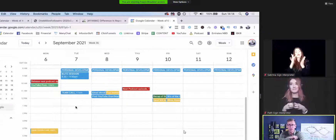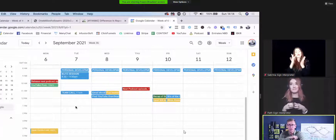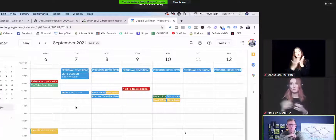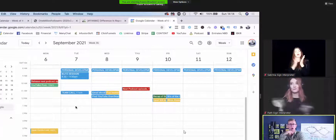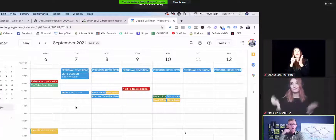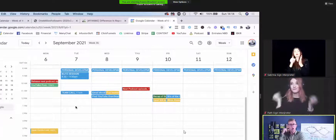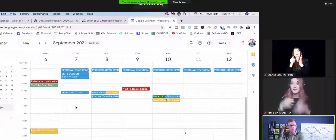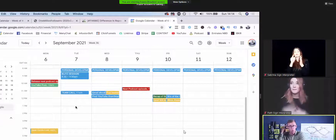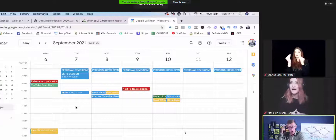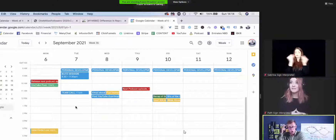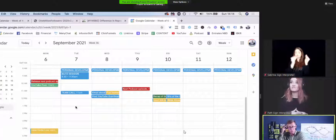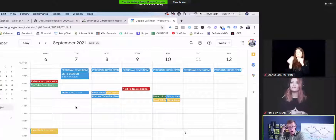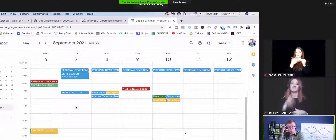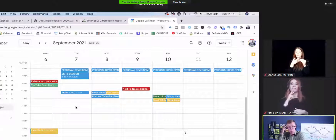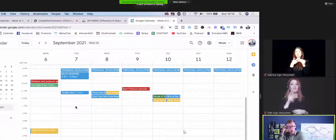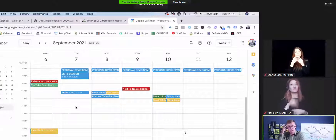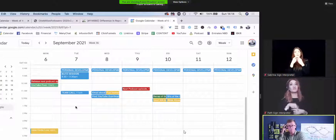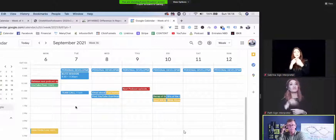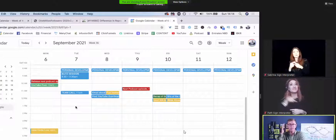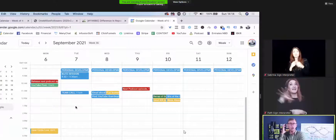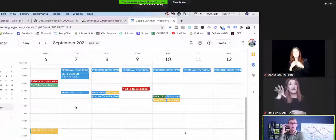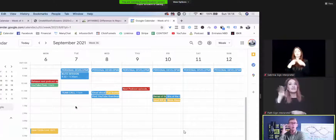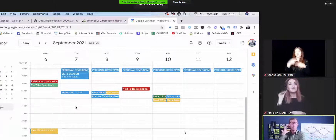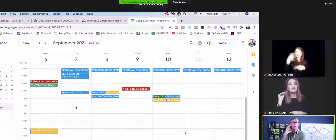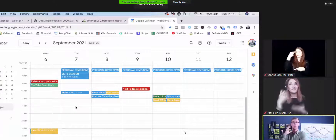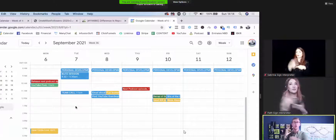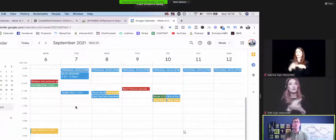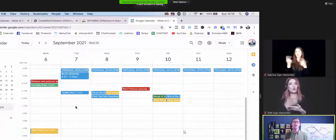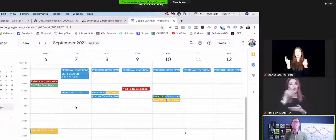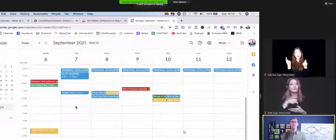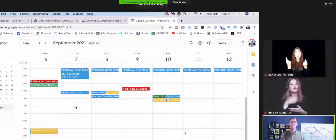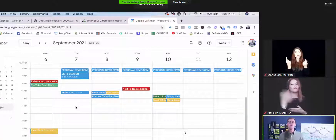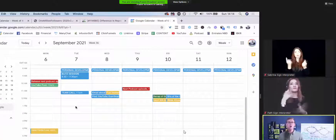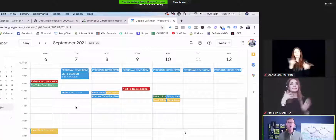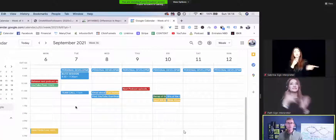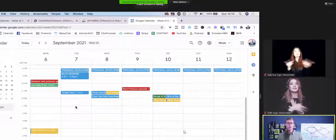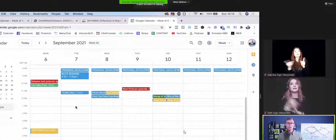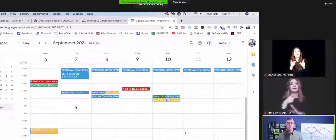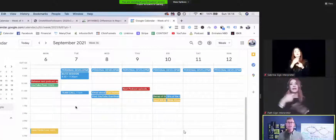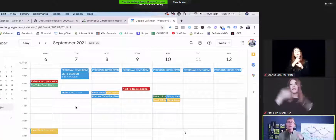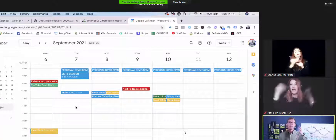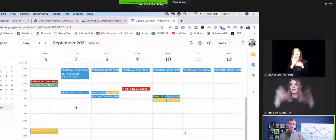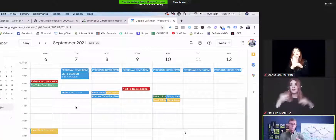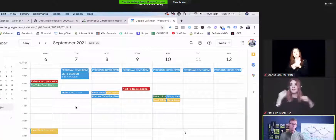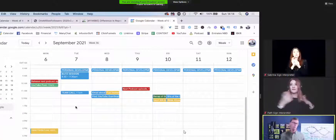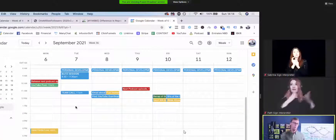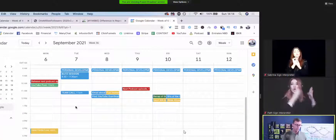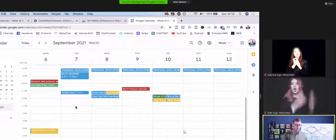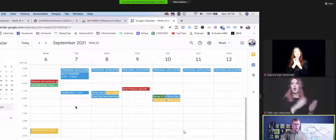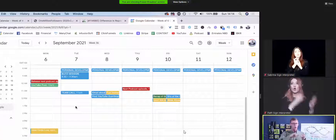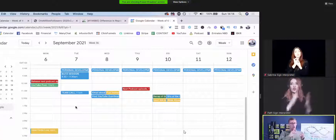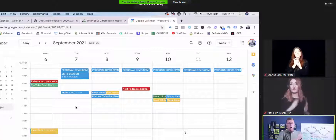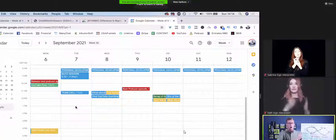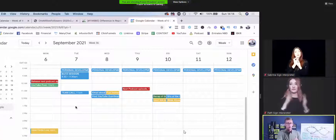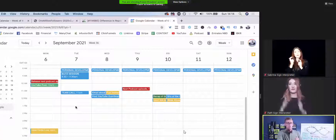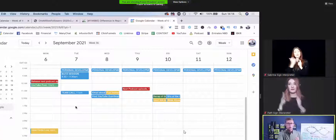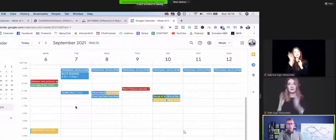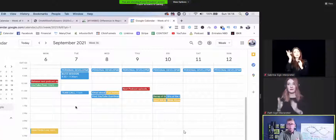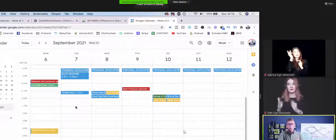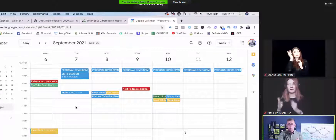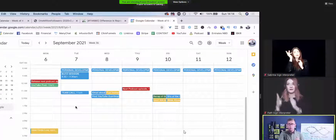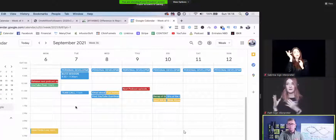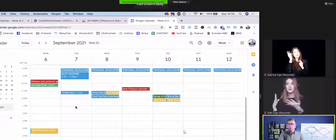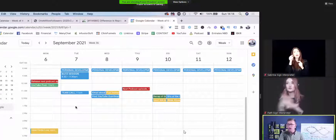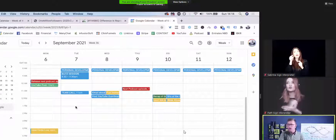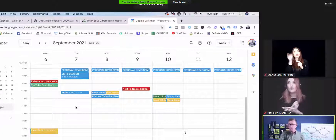business, your brain will start to fill up with so many things you've got to do. For example, I've got to follow up